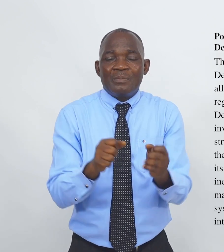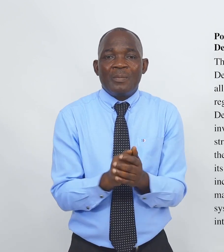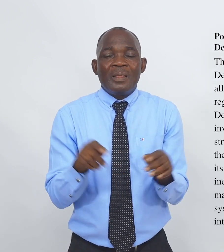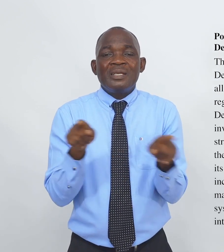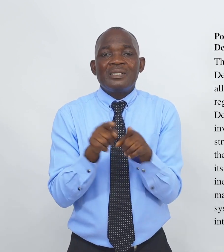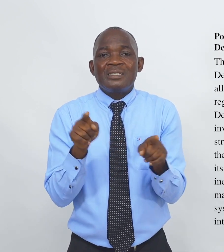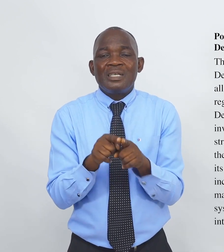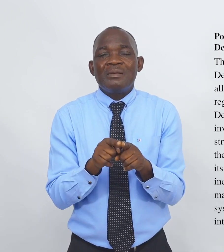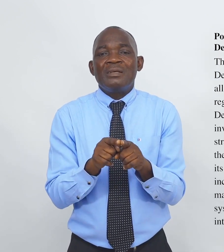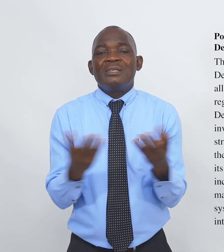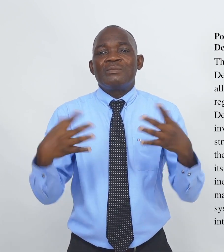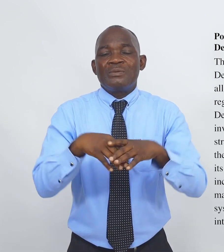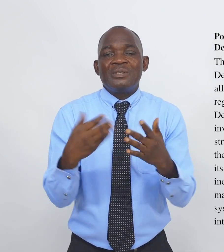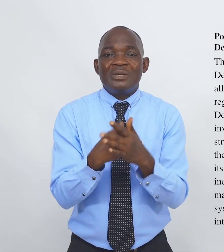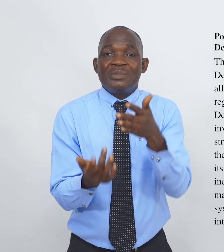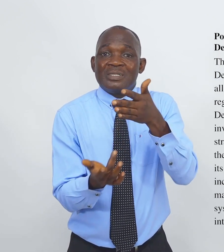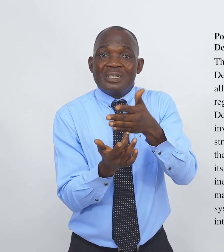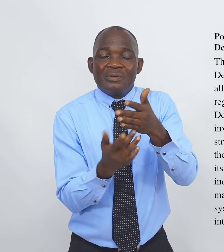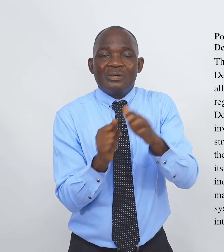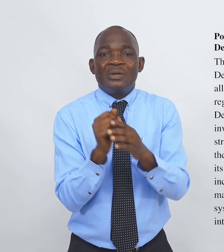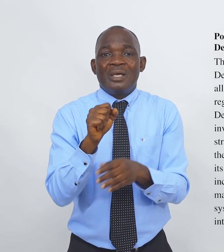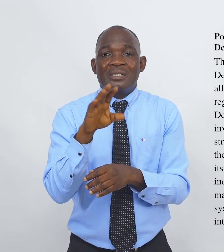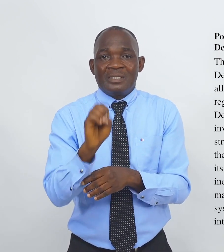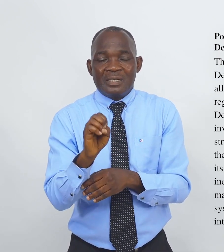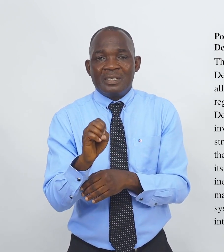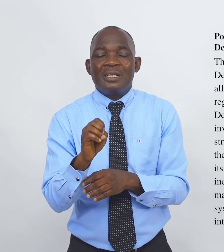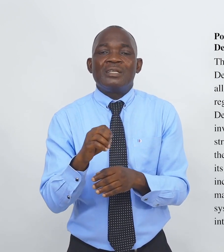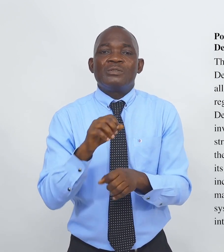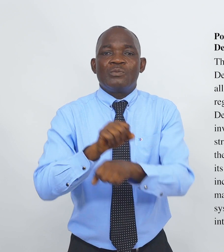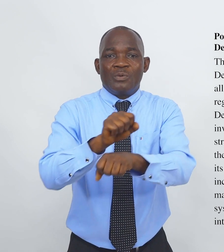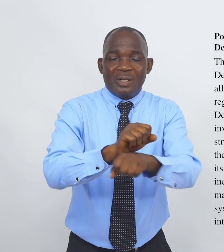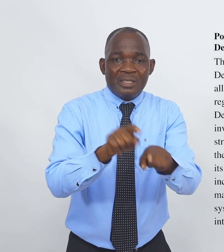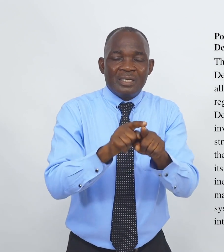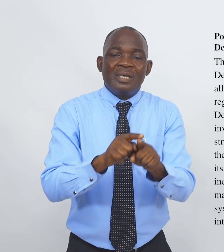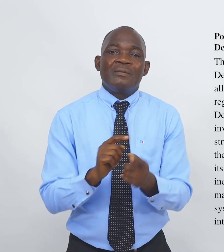also integrating new technology into the SEC's procedures and protocols.